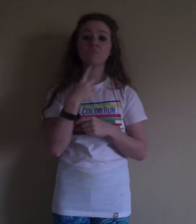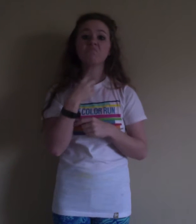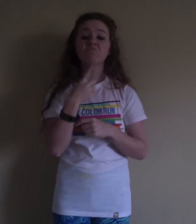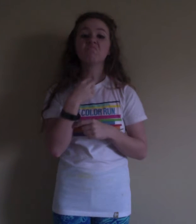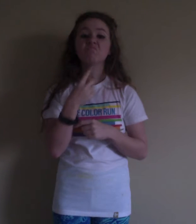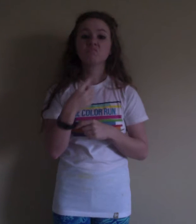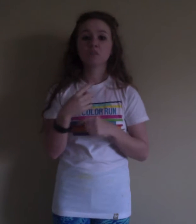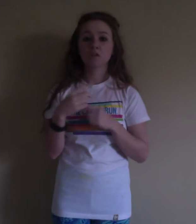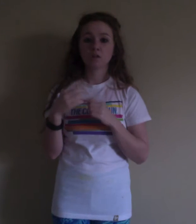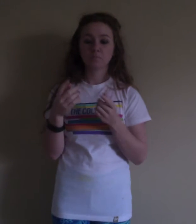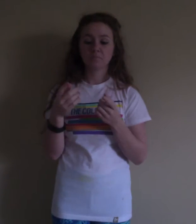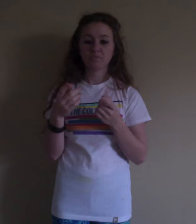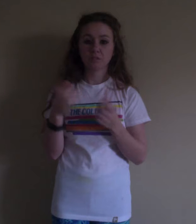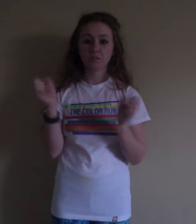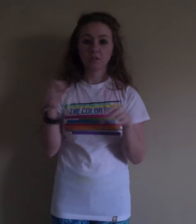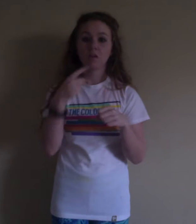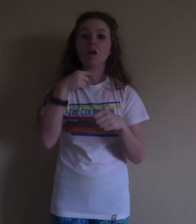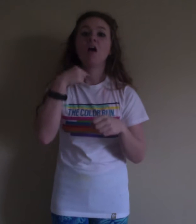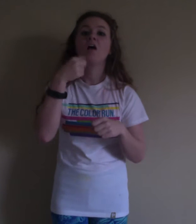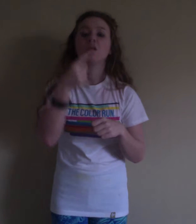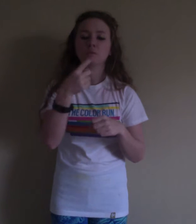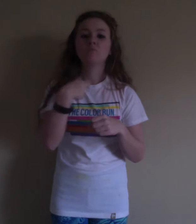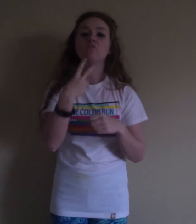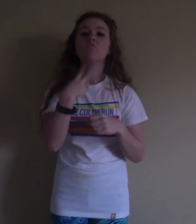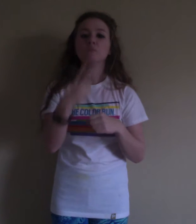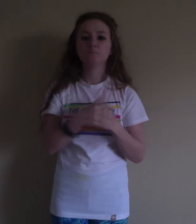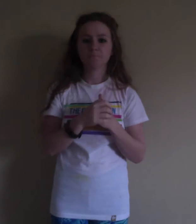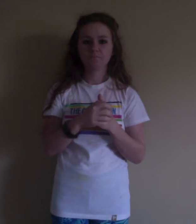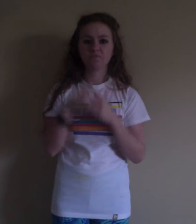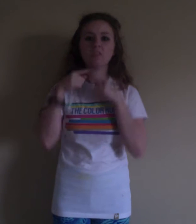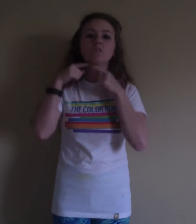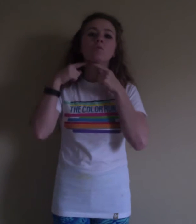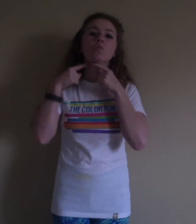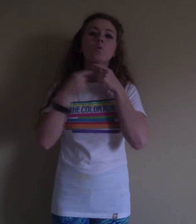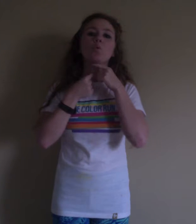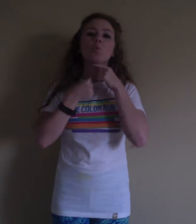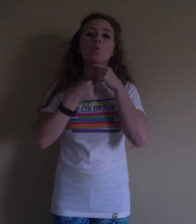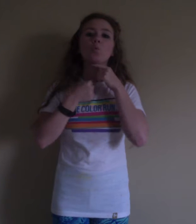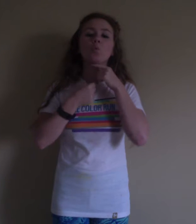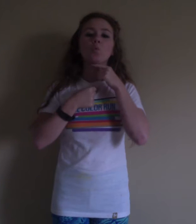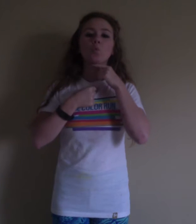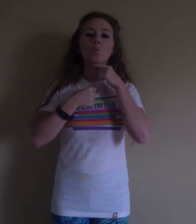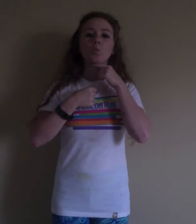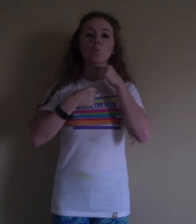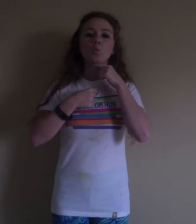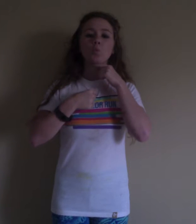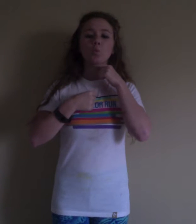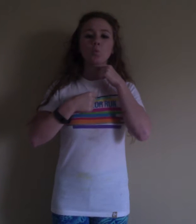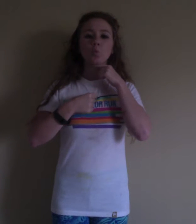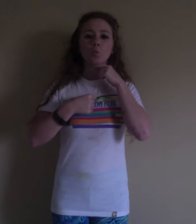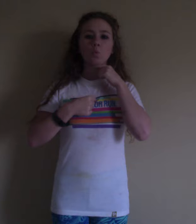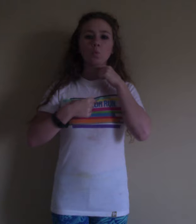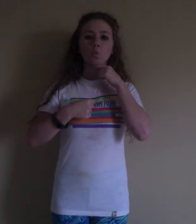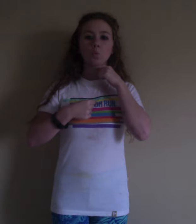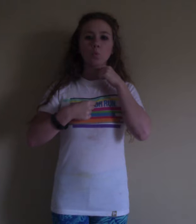vocal cords are. The trachea, or windpipe, which is a 2 to 3 centimetre tube, then extends downwards from the bottom